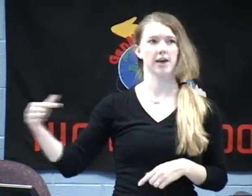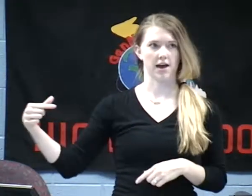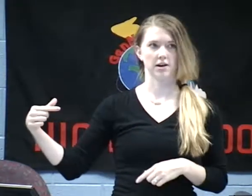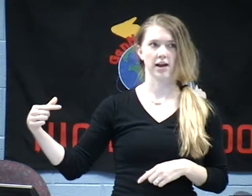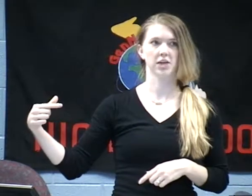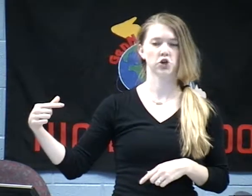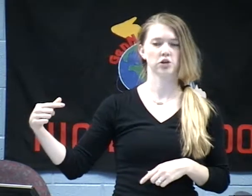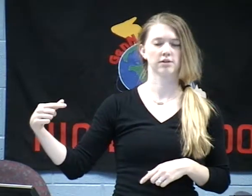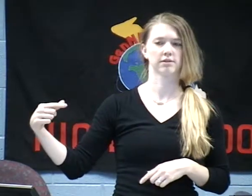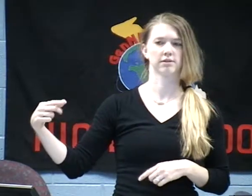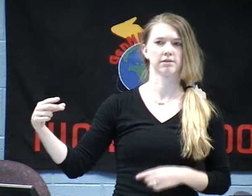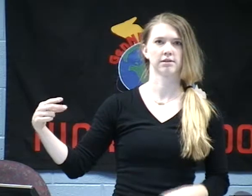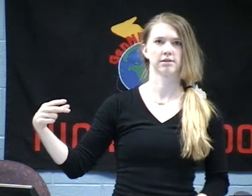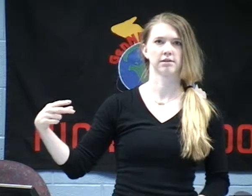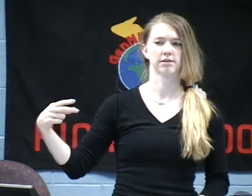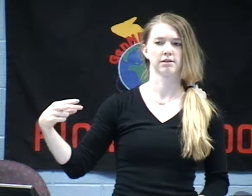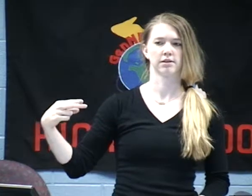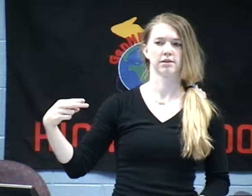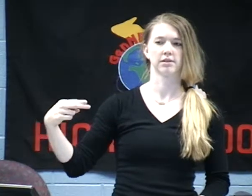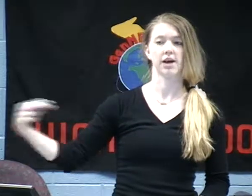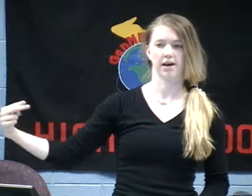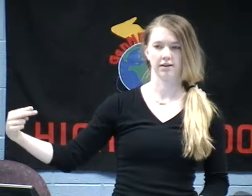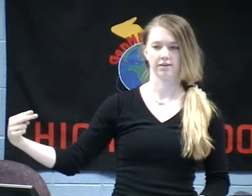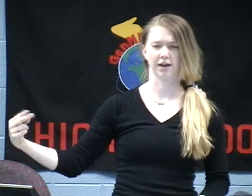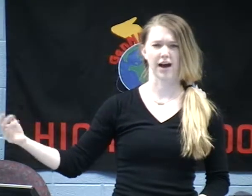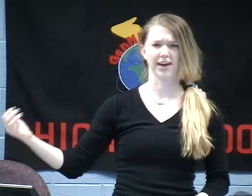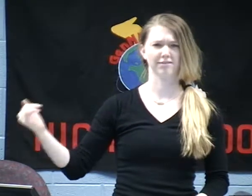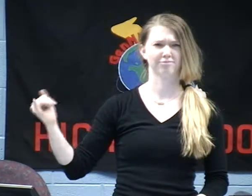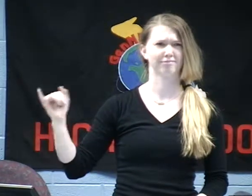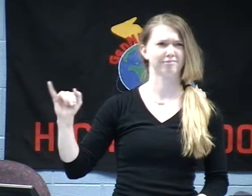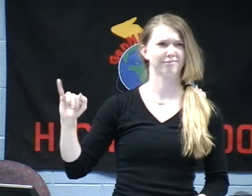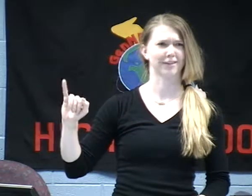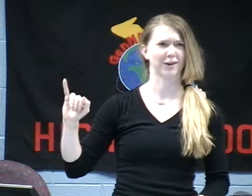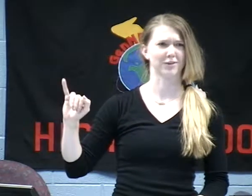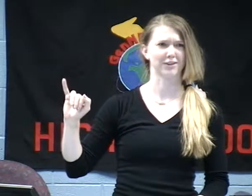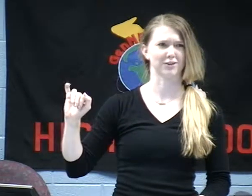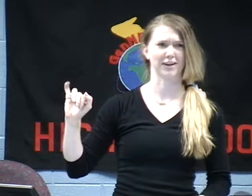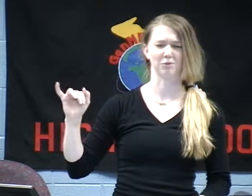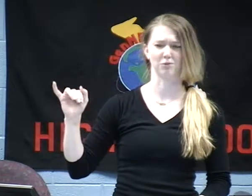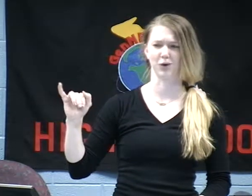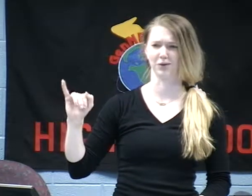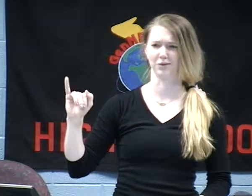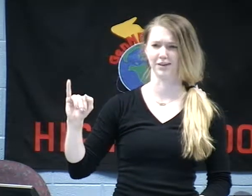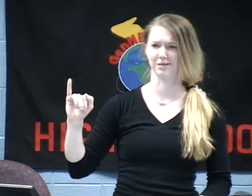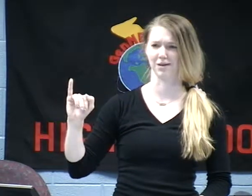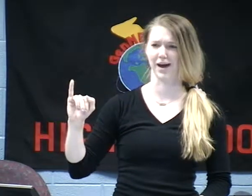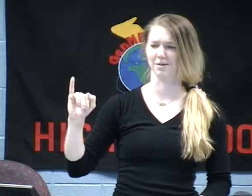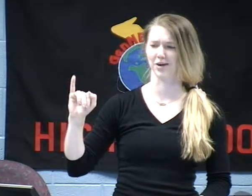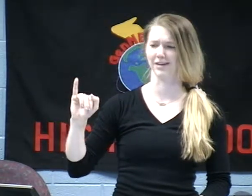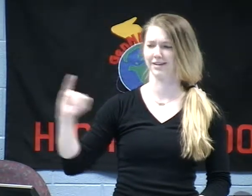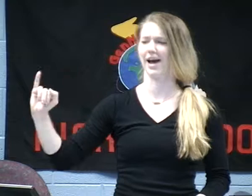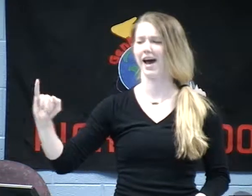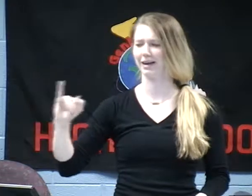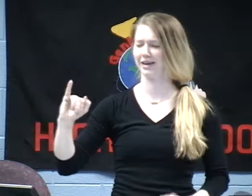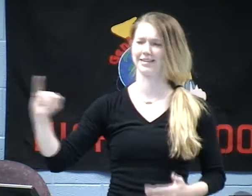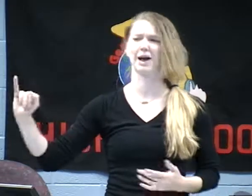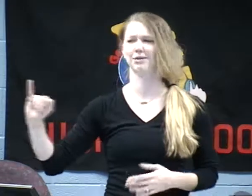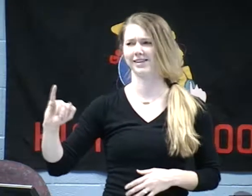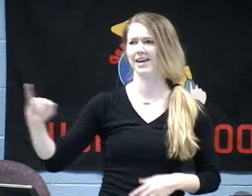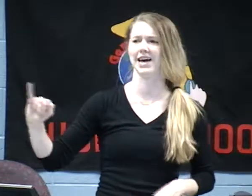Slide. H? Slide. I don't think there's any word with a double I, but I guess I would slide that.